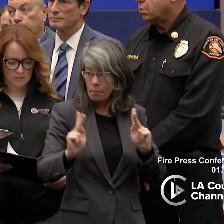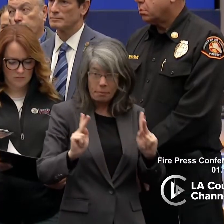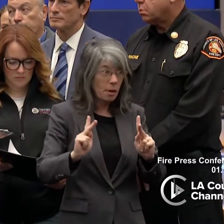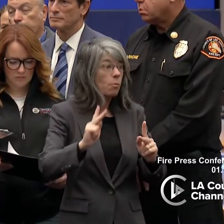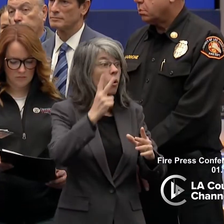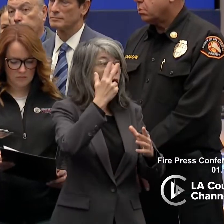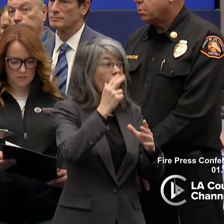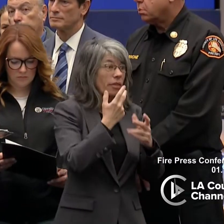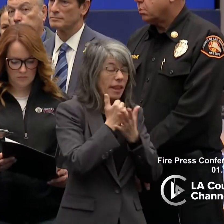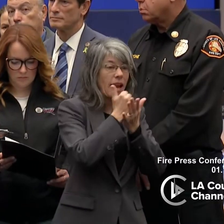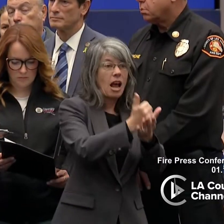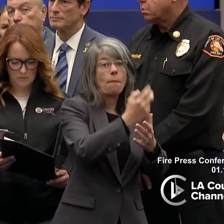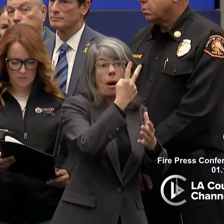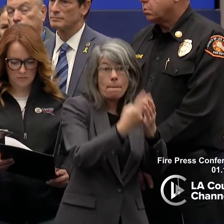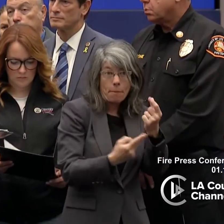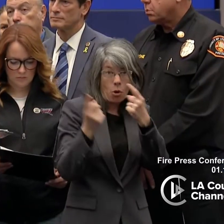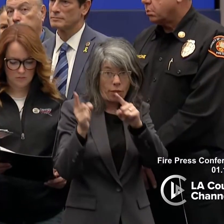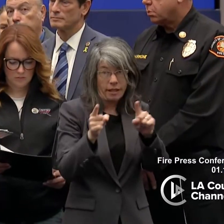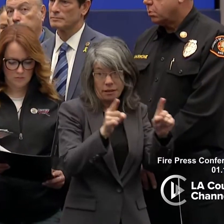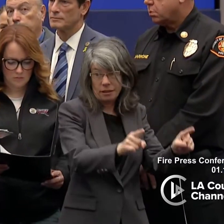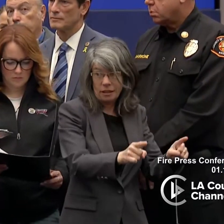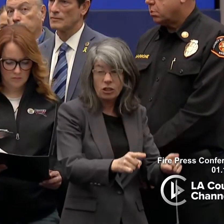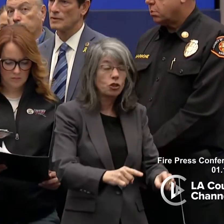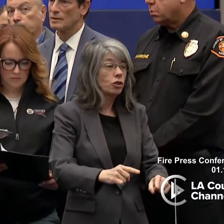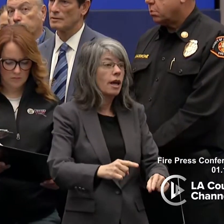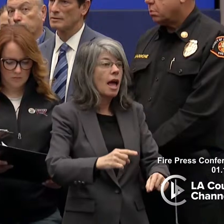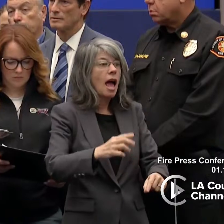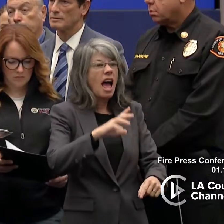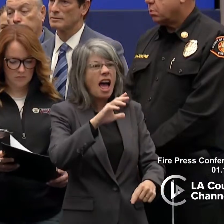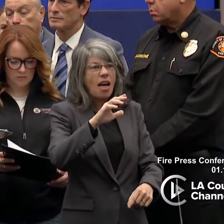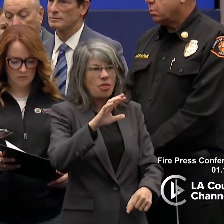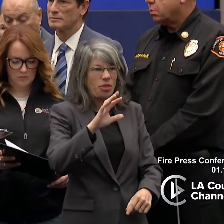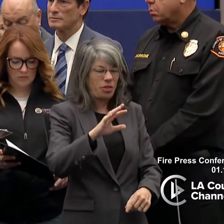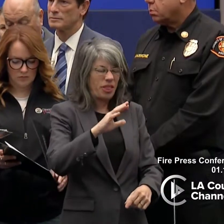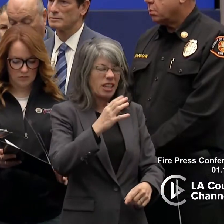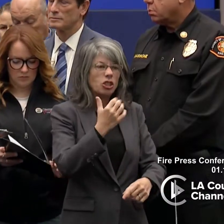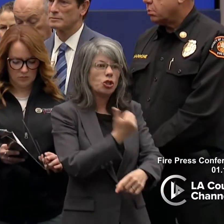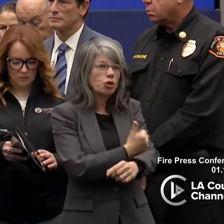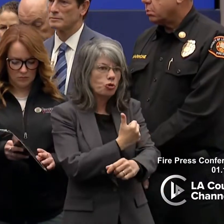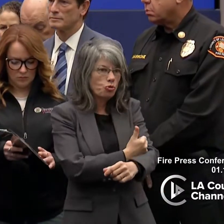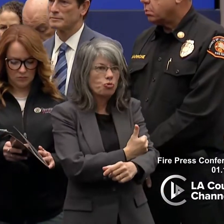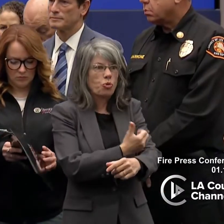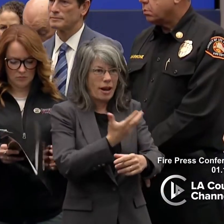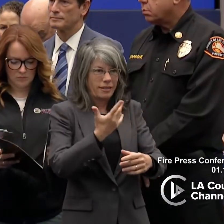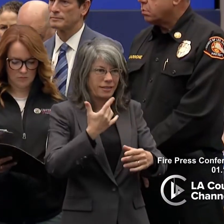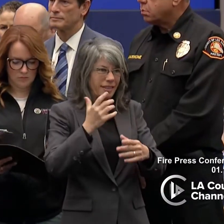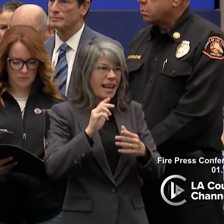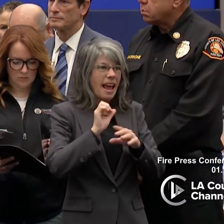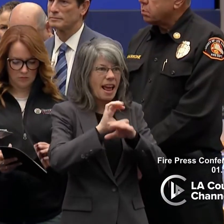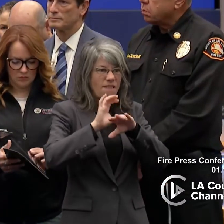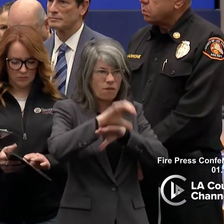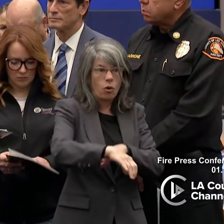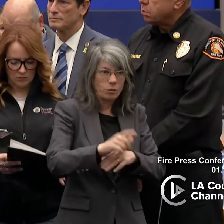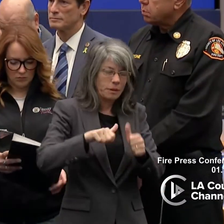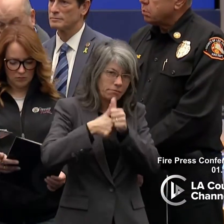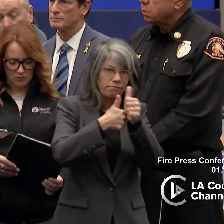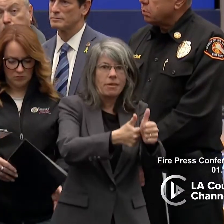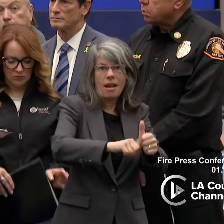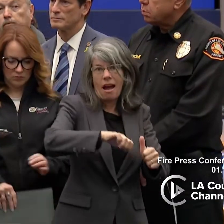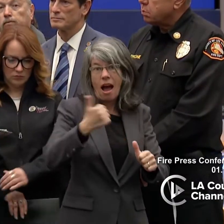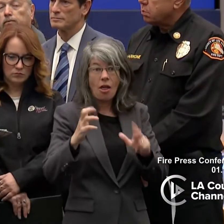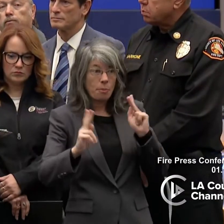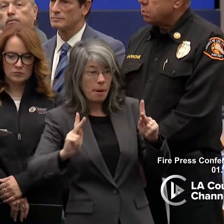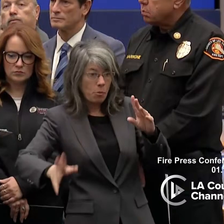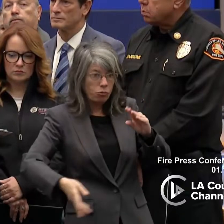on both incidences. The Drug Enforcement Administration has also contributed even more special agents that are assisting